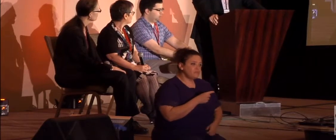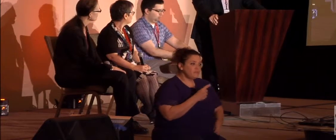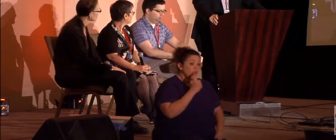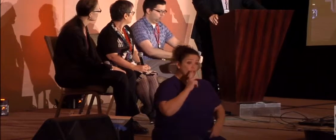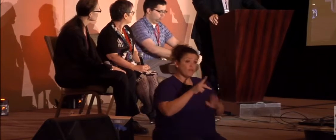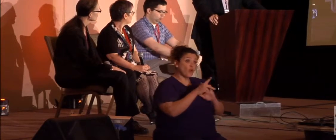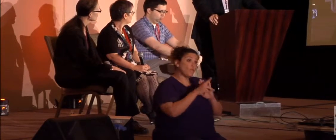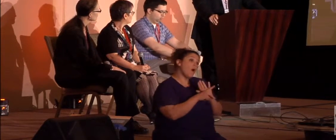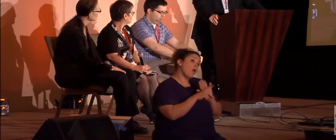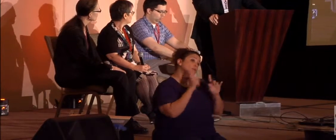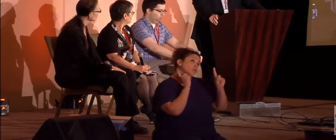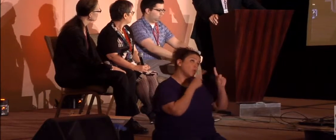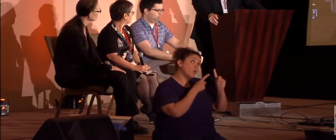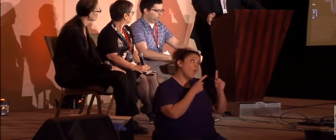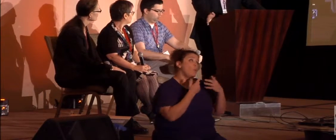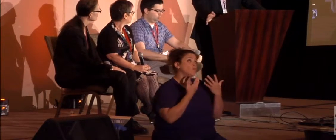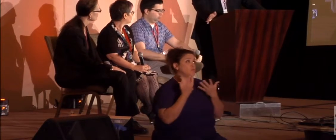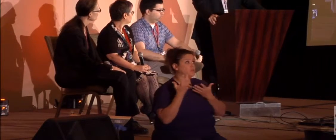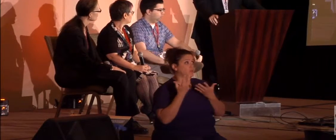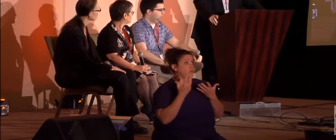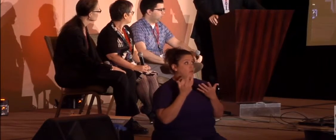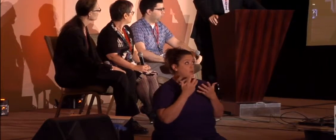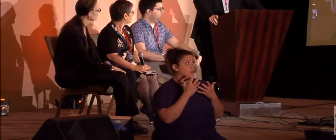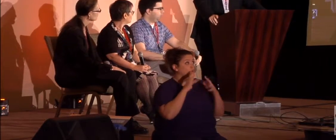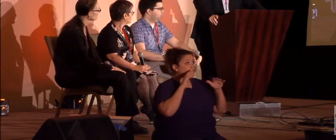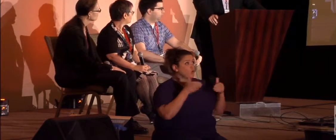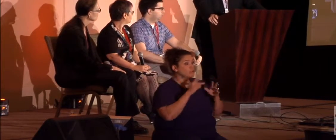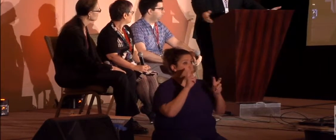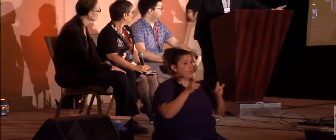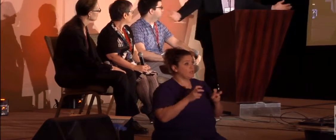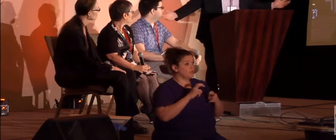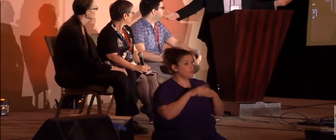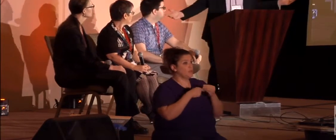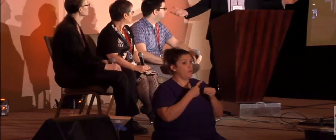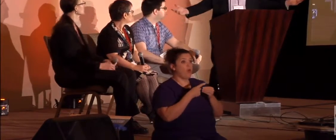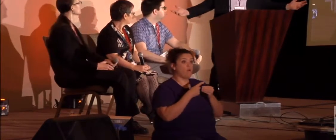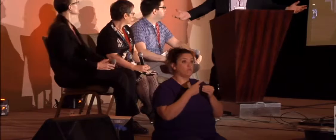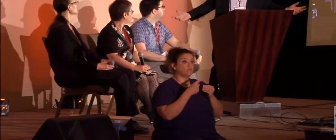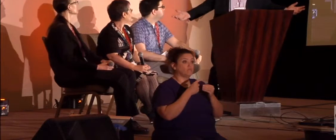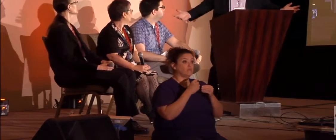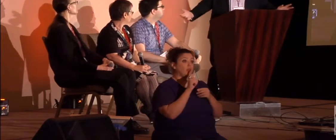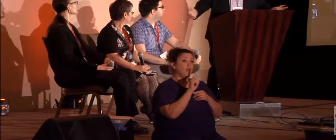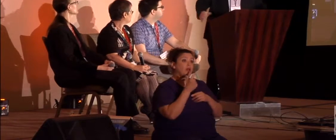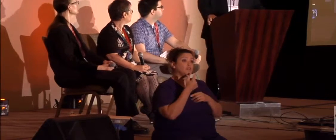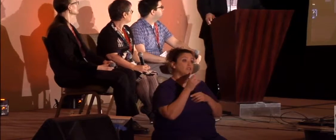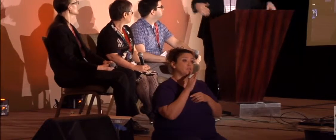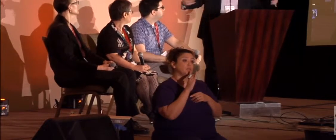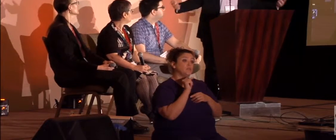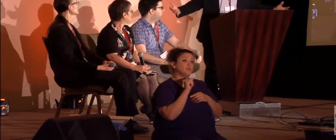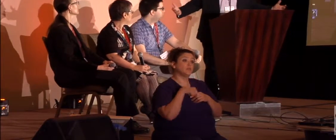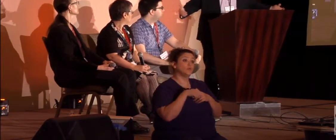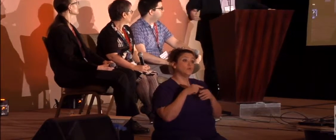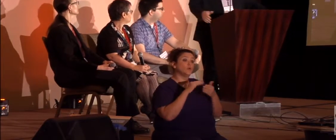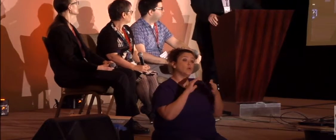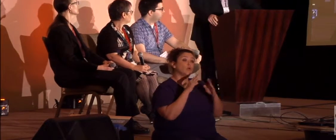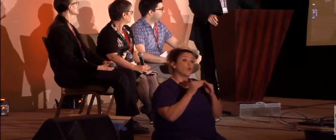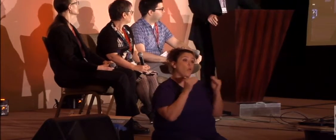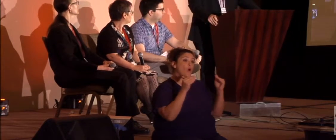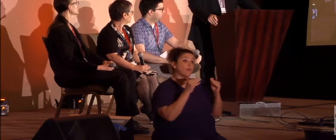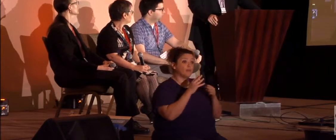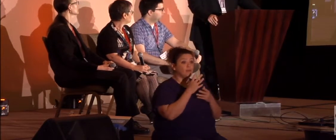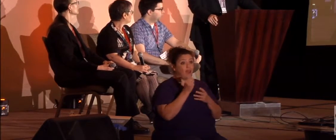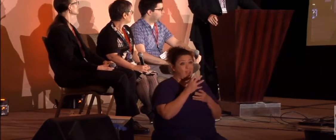goals around issues of LGBT equality or even around secular equality or secular government,